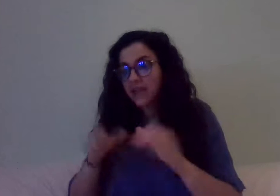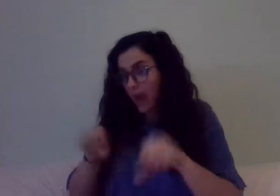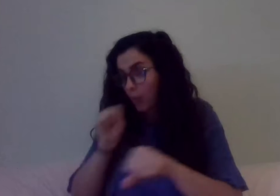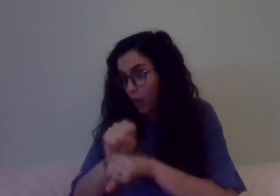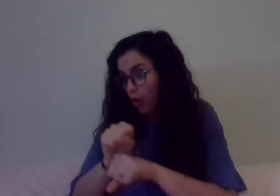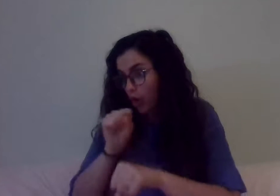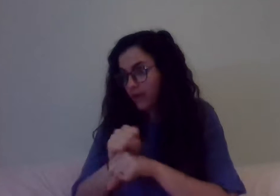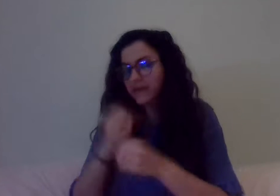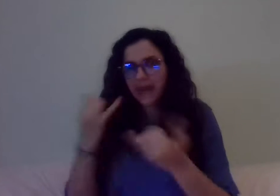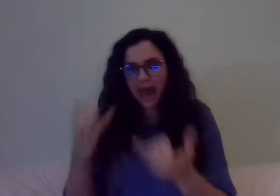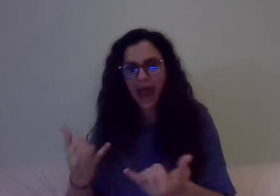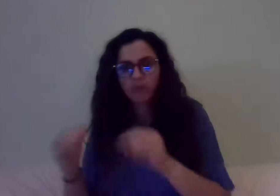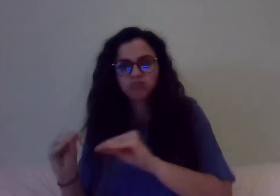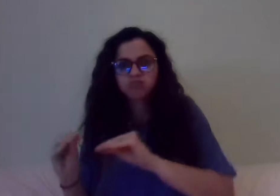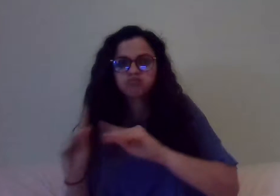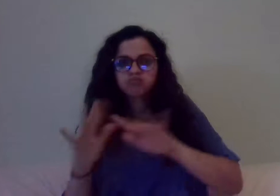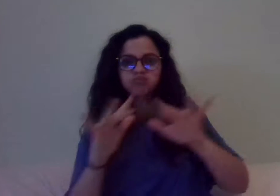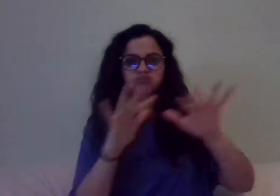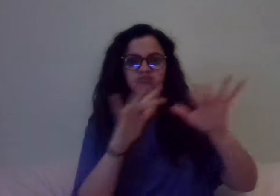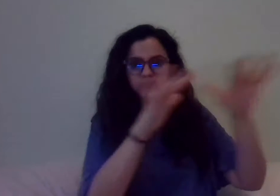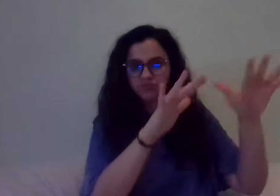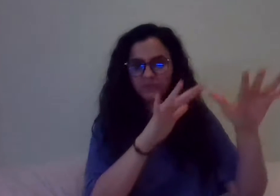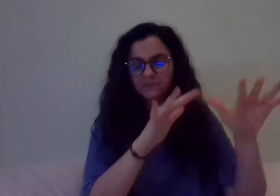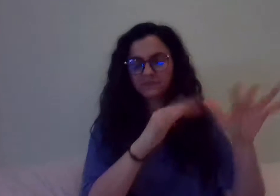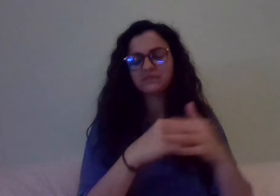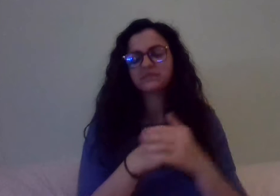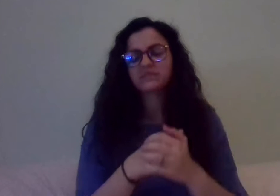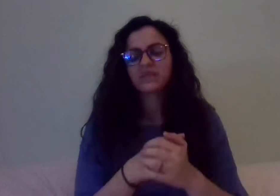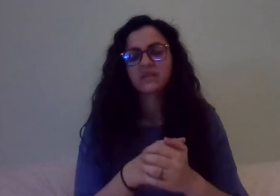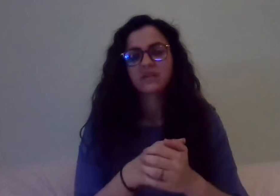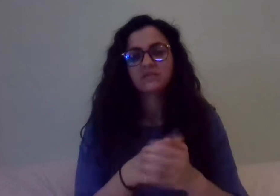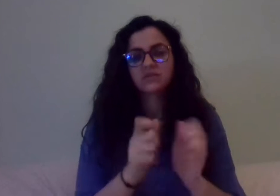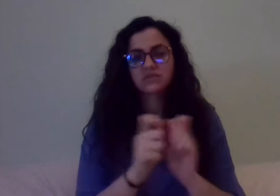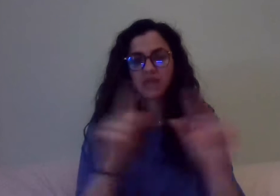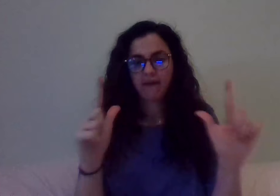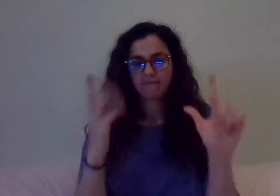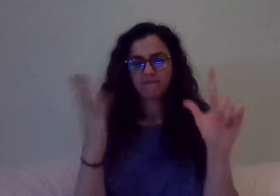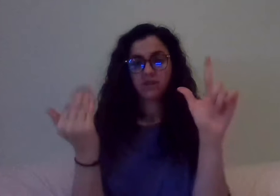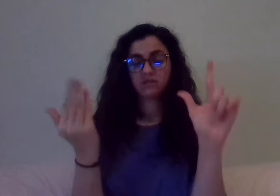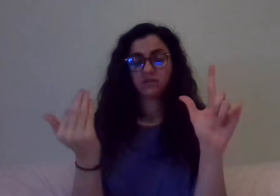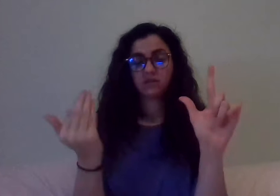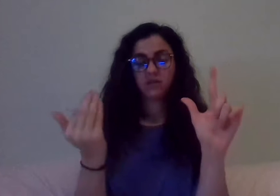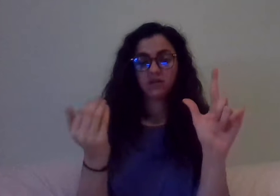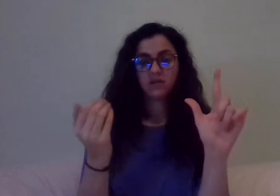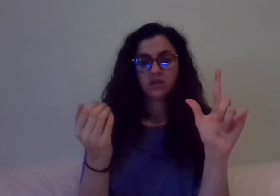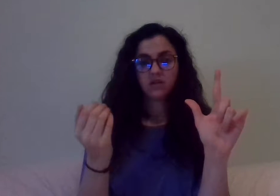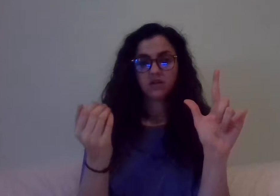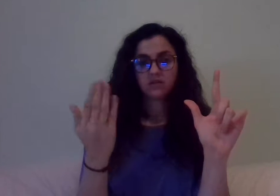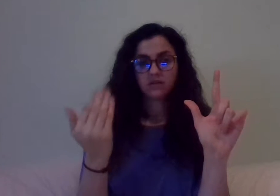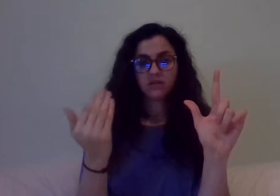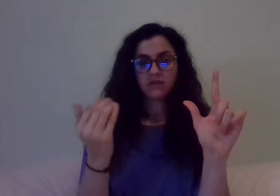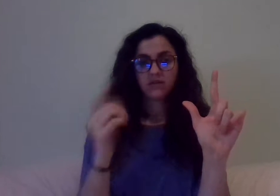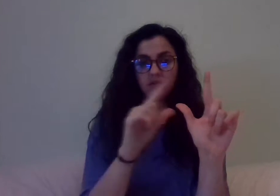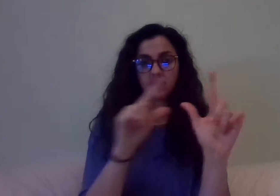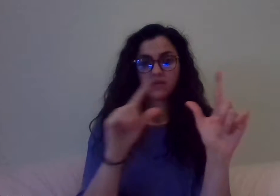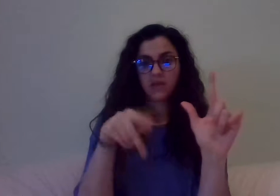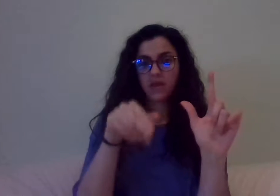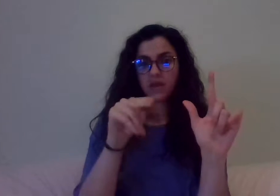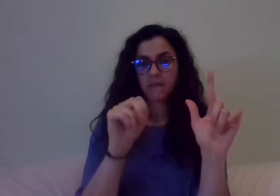number 15, which is slide number 6, or vice versa, slide 15, panel 6, you can